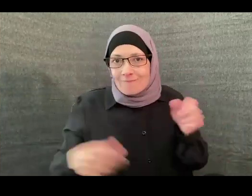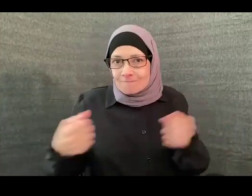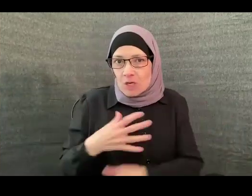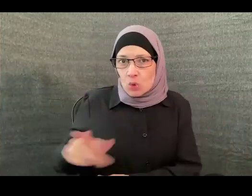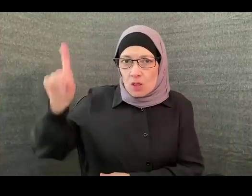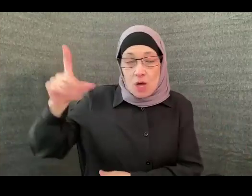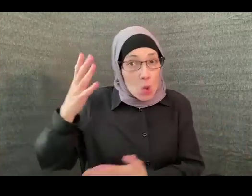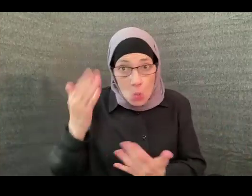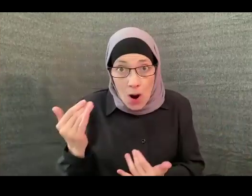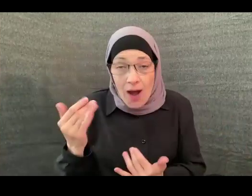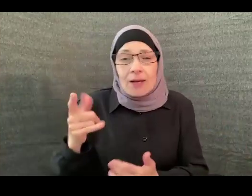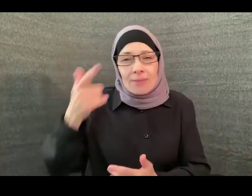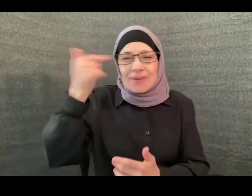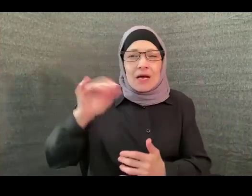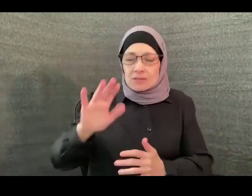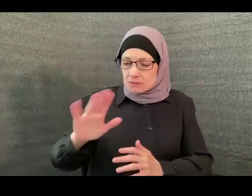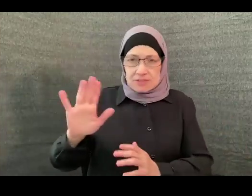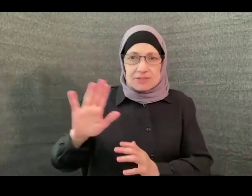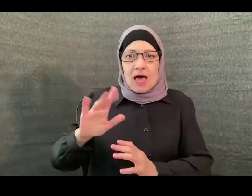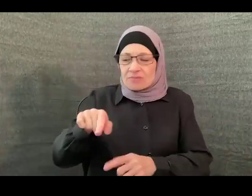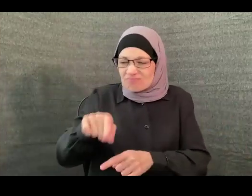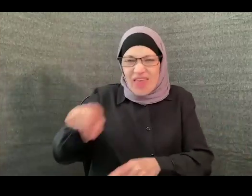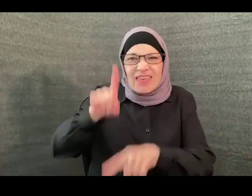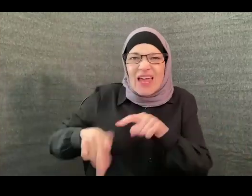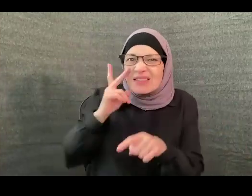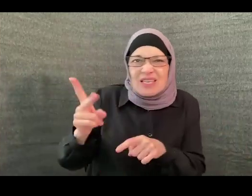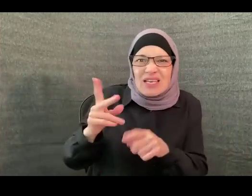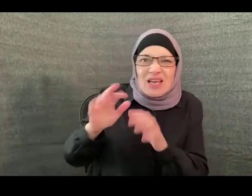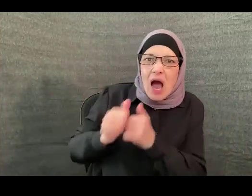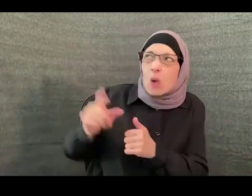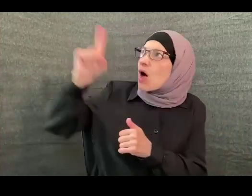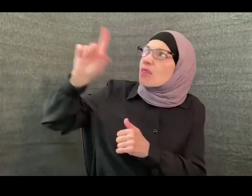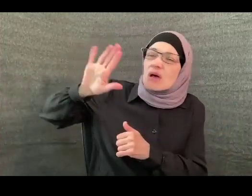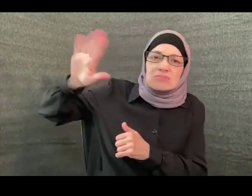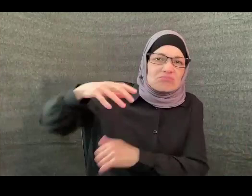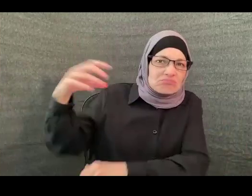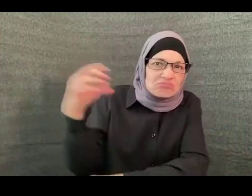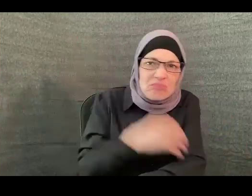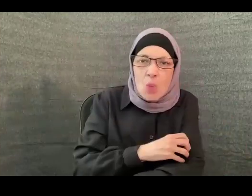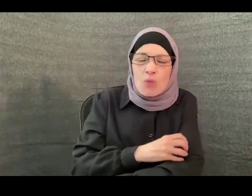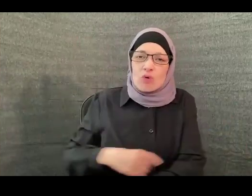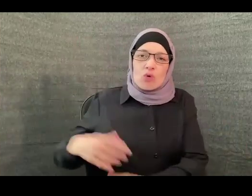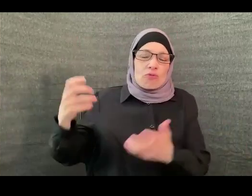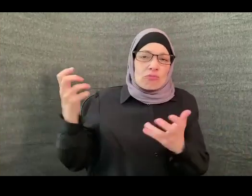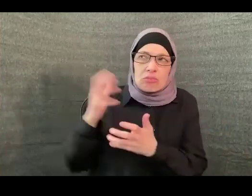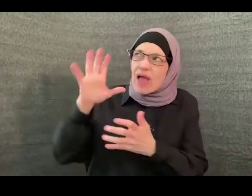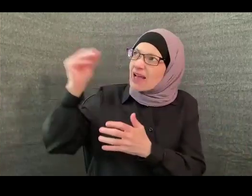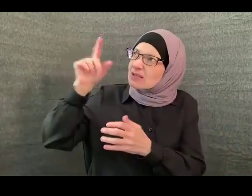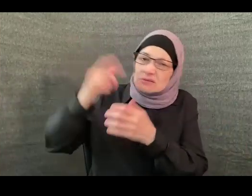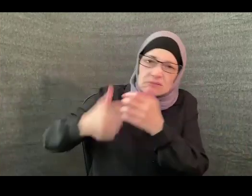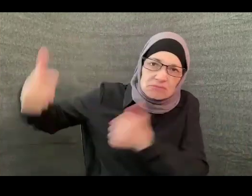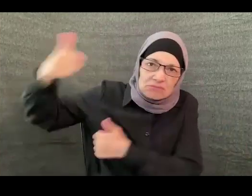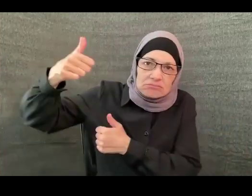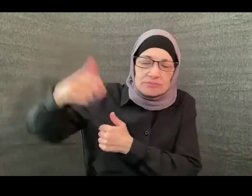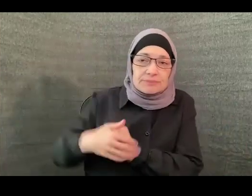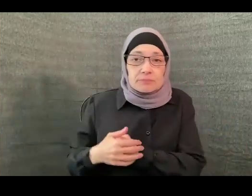majesty of Allah and recognizing His power. Then it discloses something about also